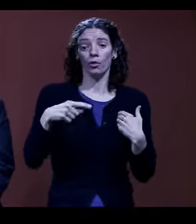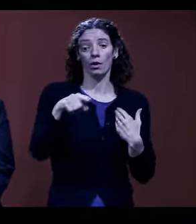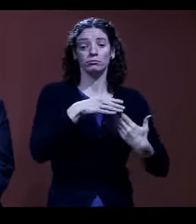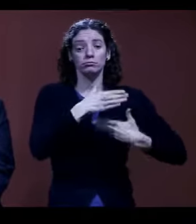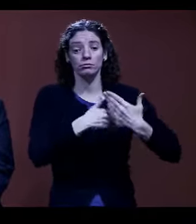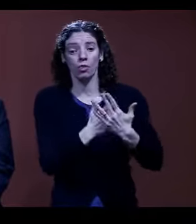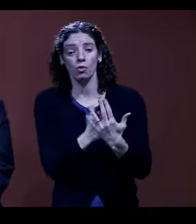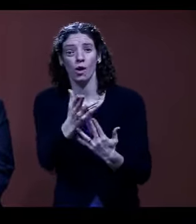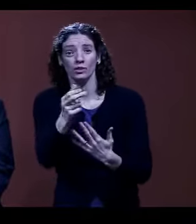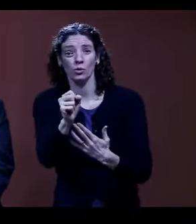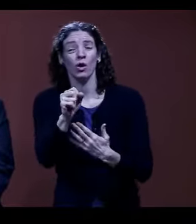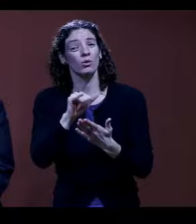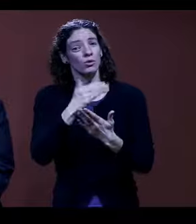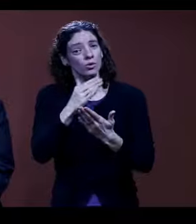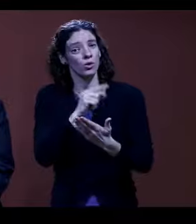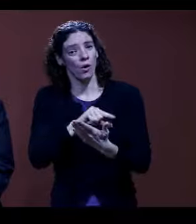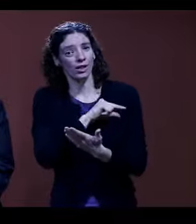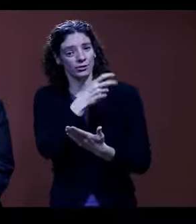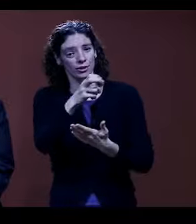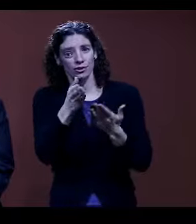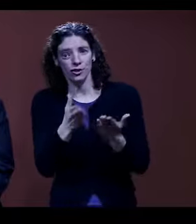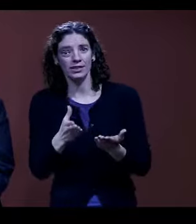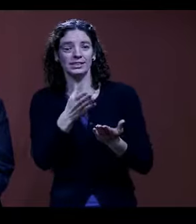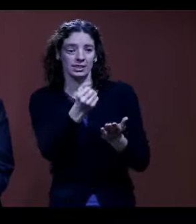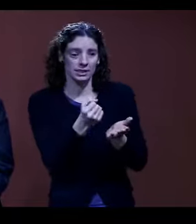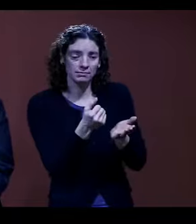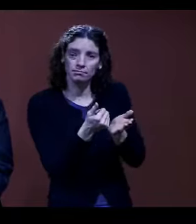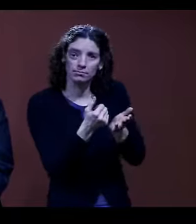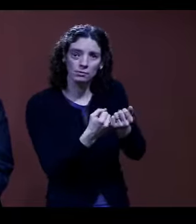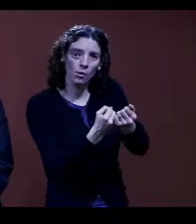transition services and supports provided while they're in school really